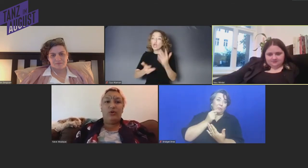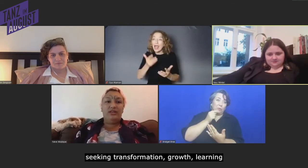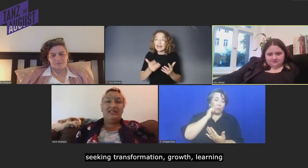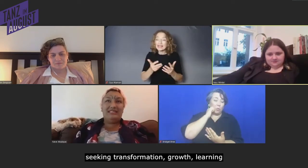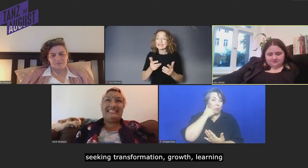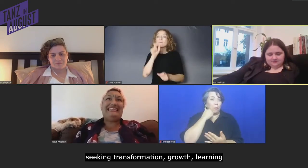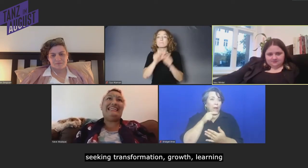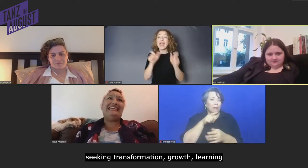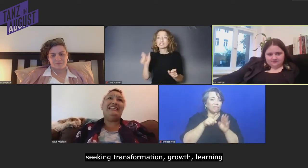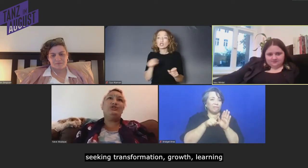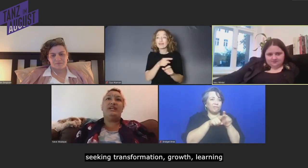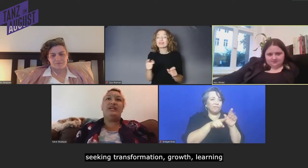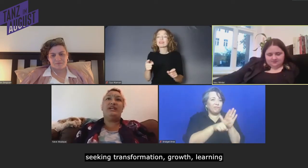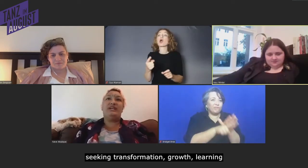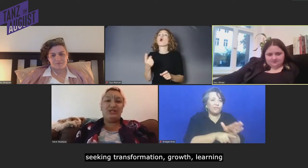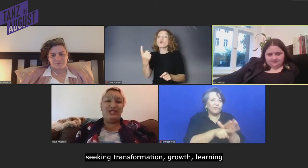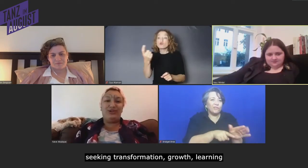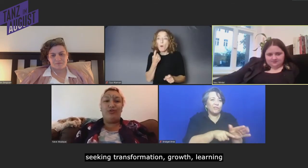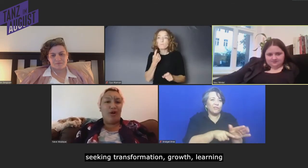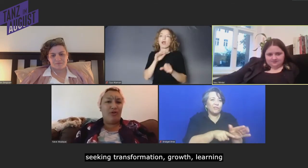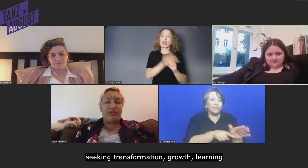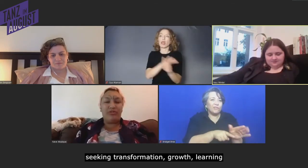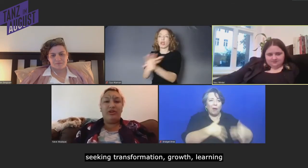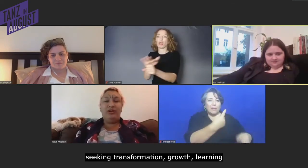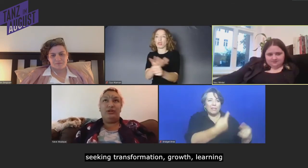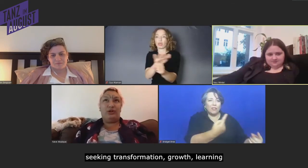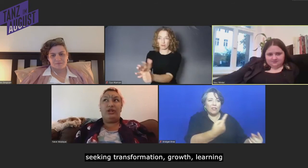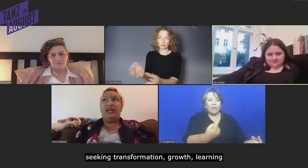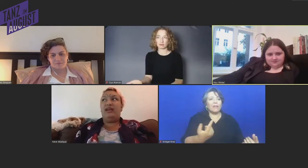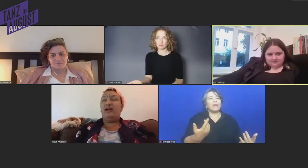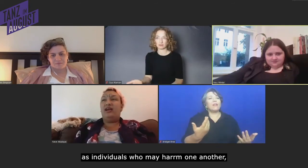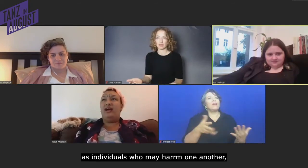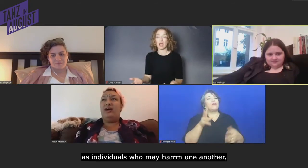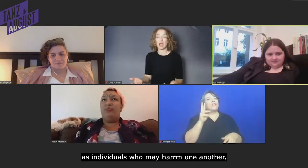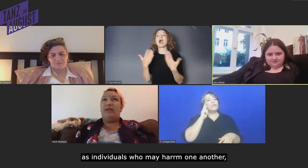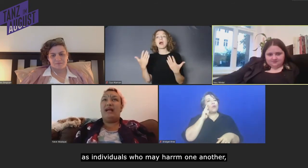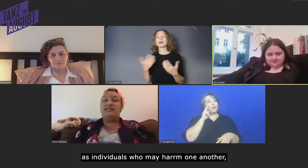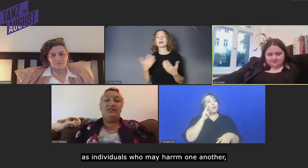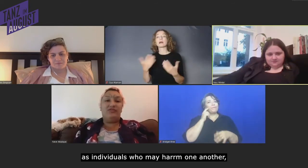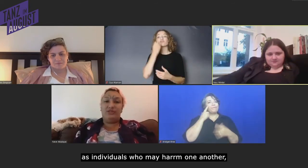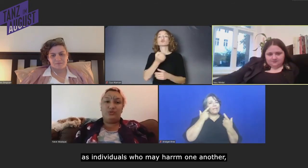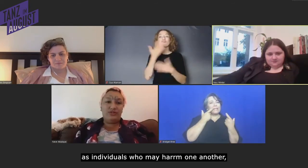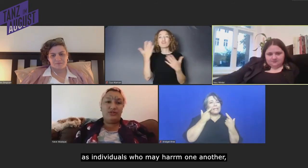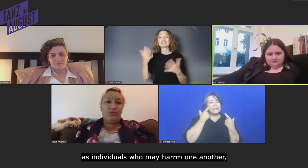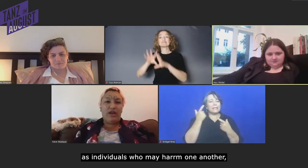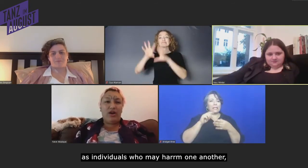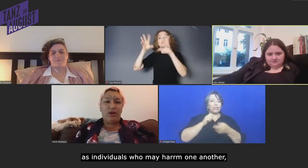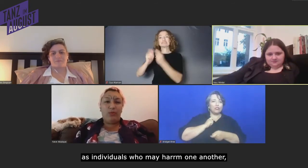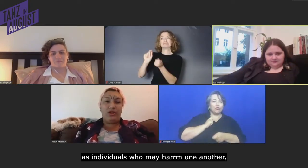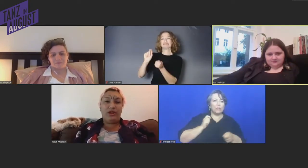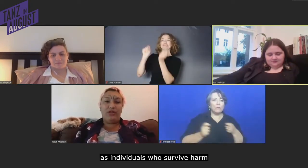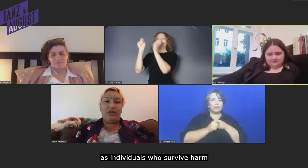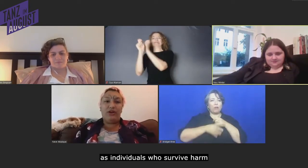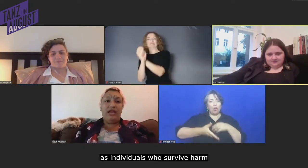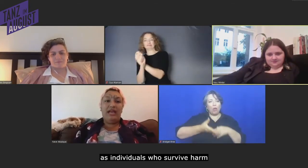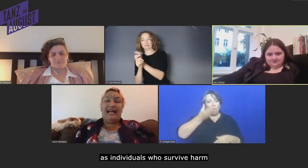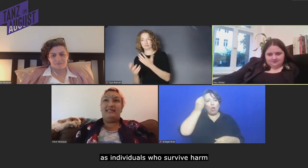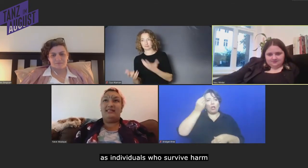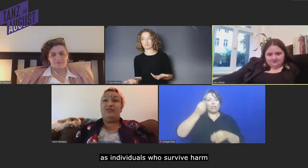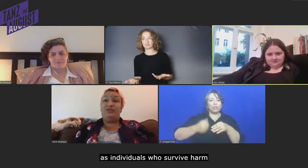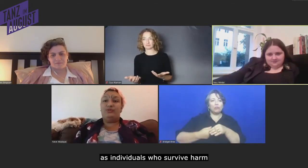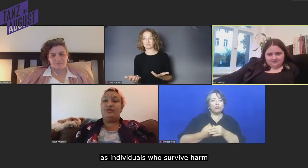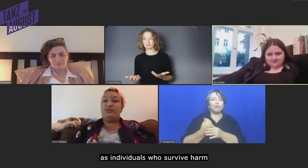So seeking transformation, growth, learning as individuals who may harm one another,